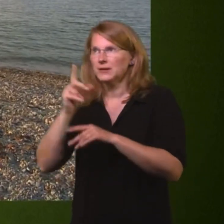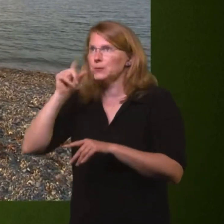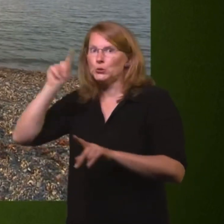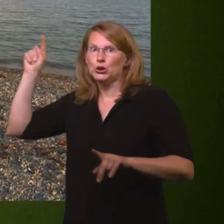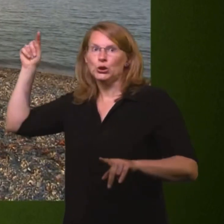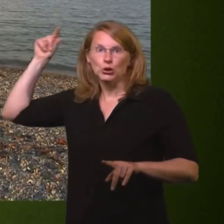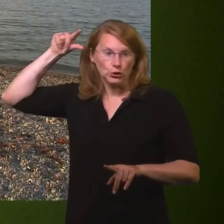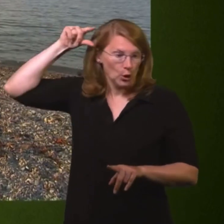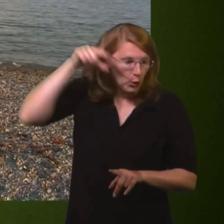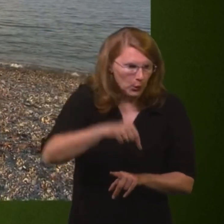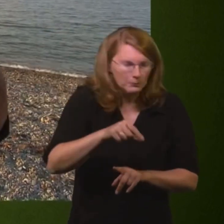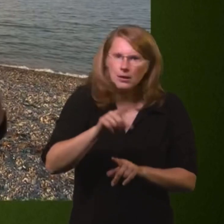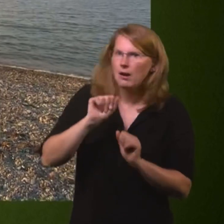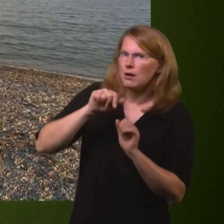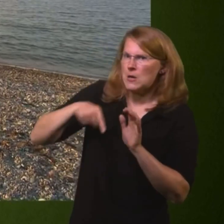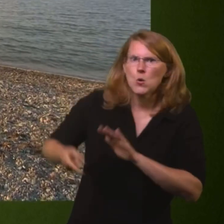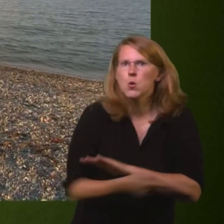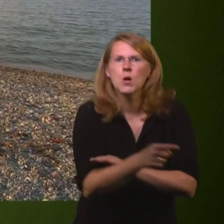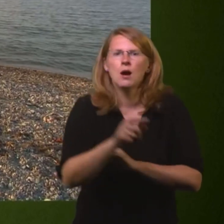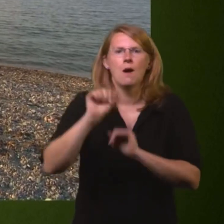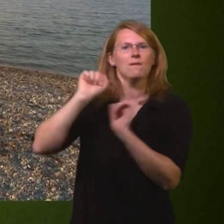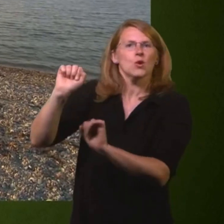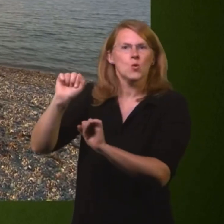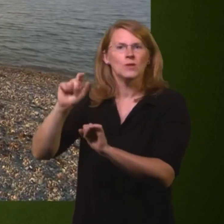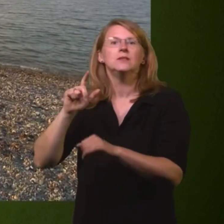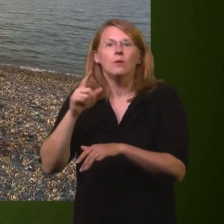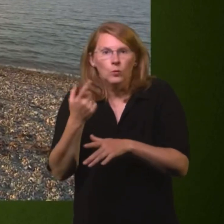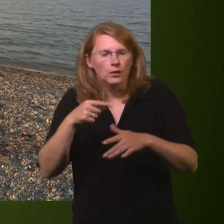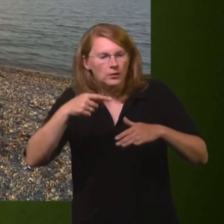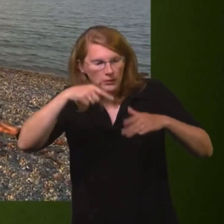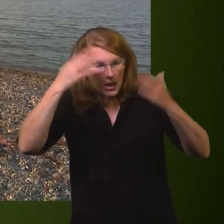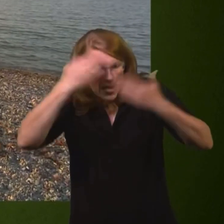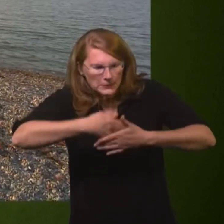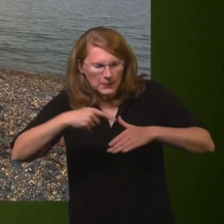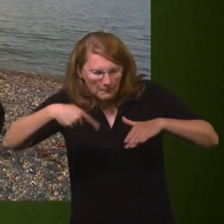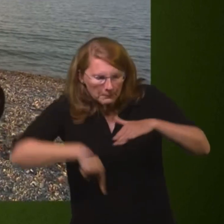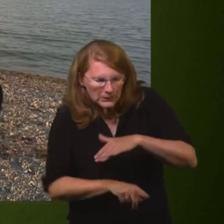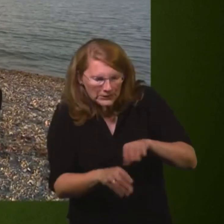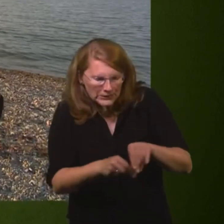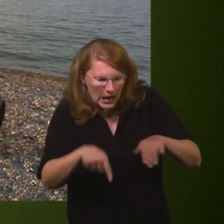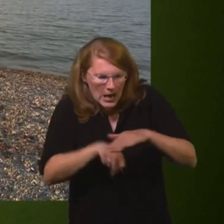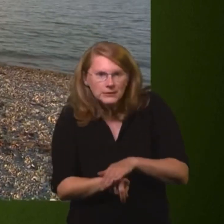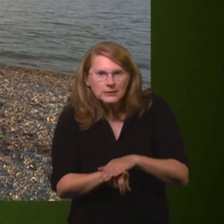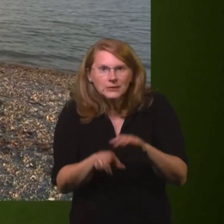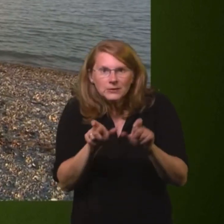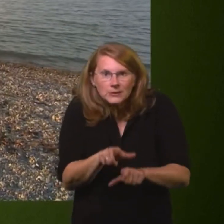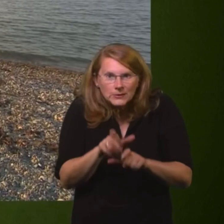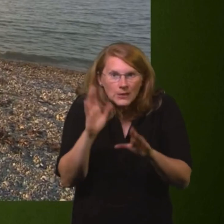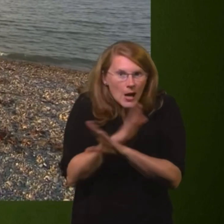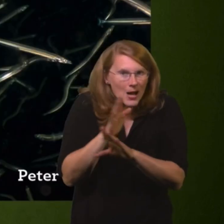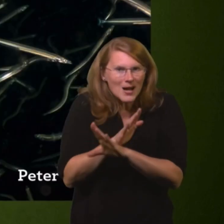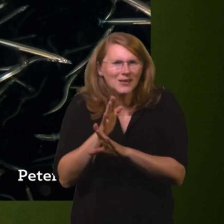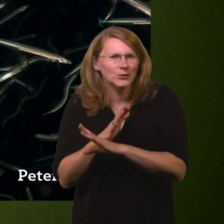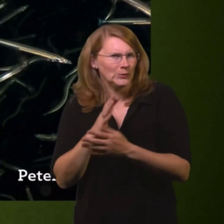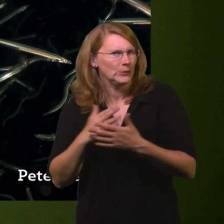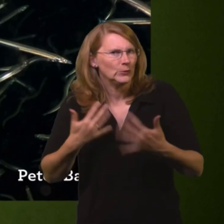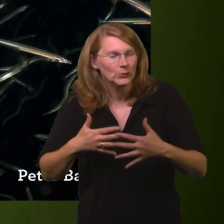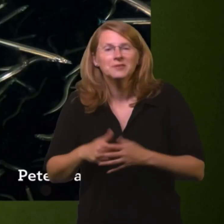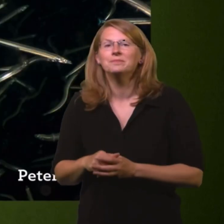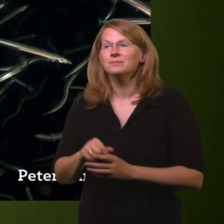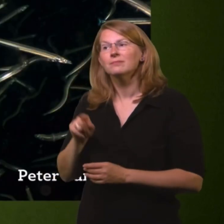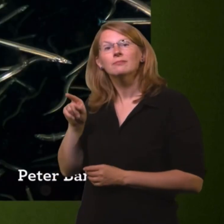speed, avoiding predators, and also allows them to bury into the sand at night, which they do every night. So in the UK, there are